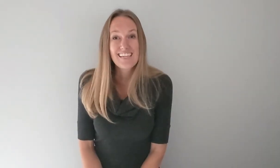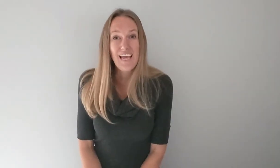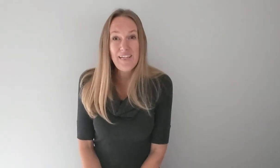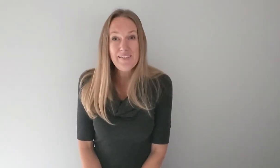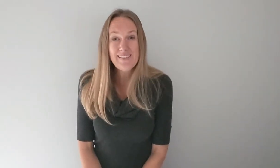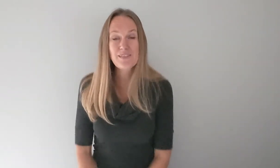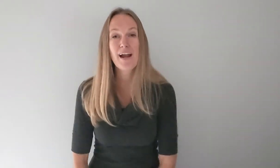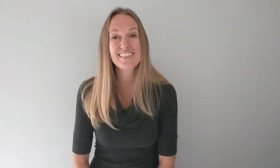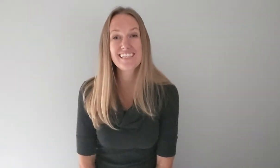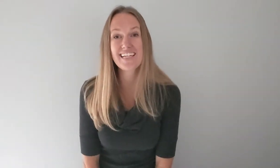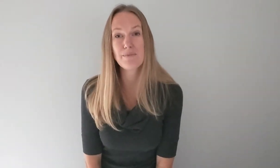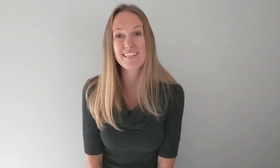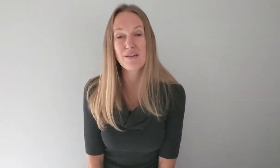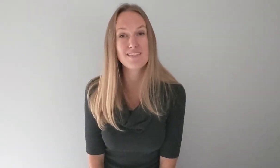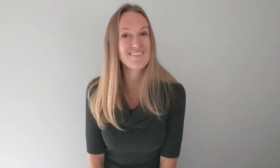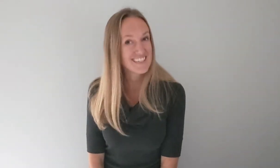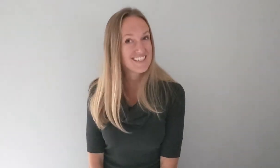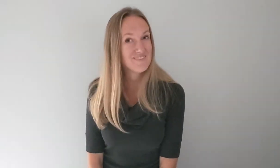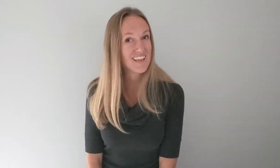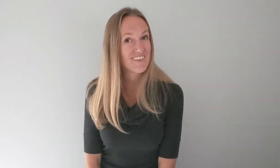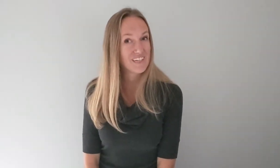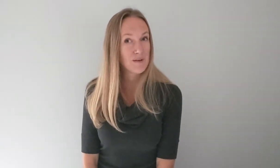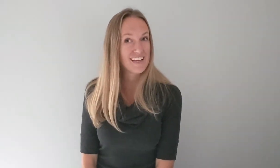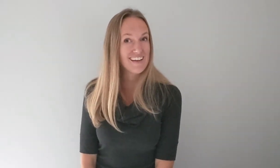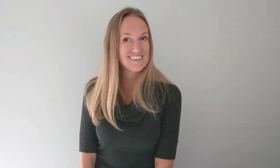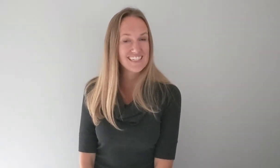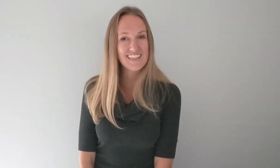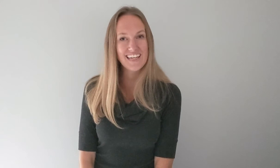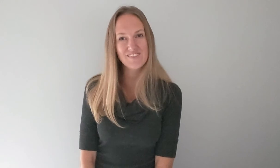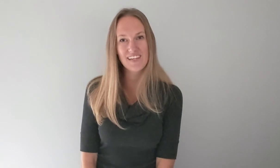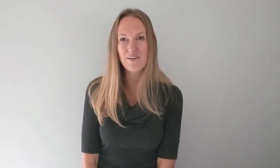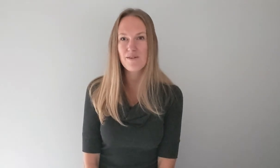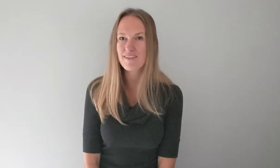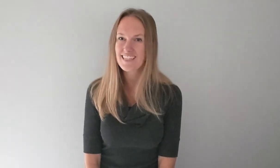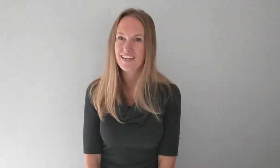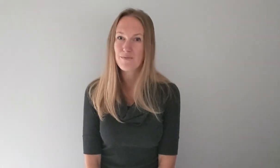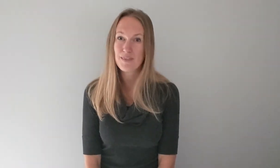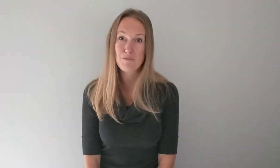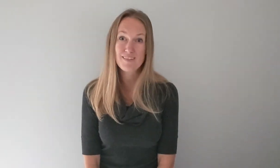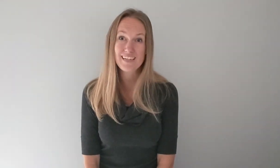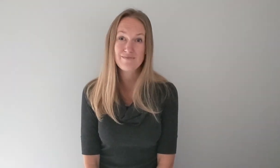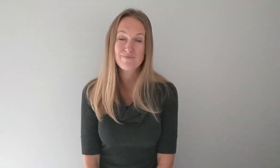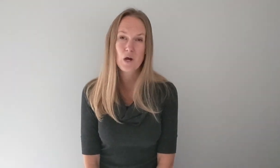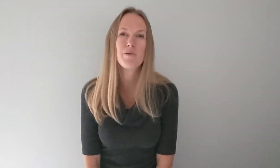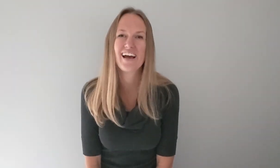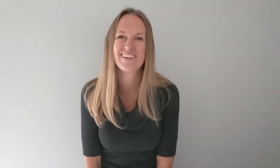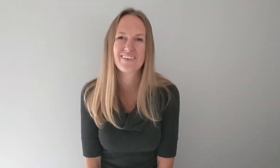Okay, so practice that as many times as you need to. And when you're ready, I'll see you in the next video when we sign it with the music. Hope you're having a great